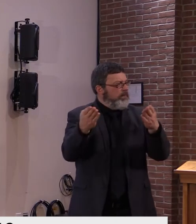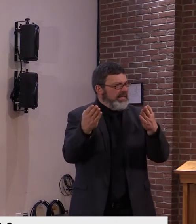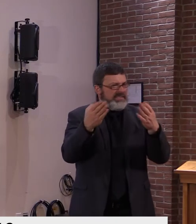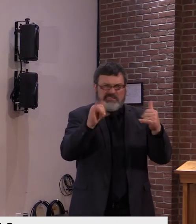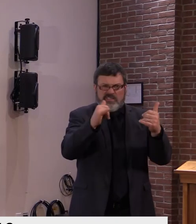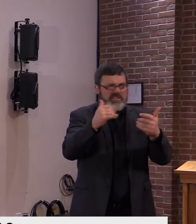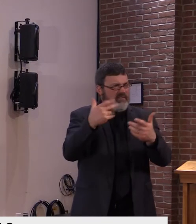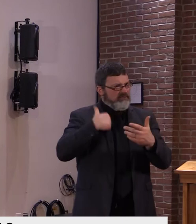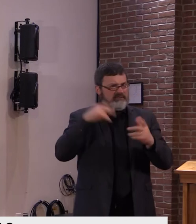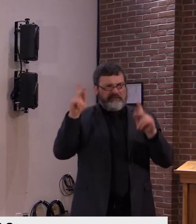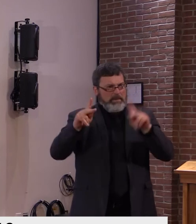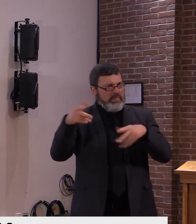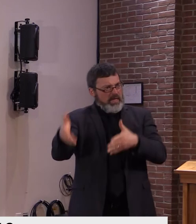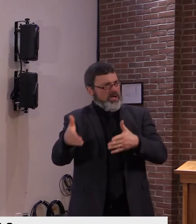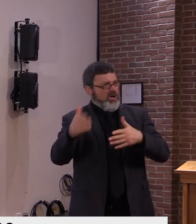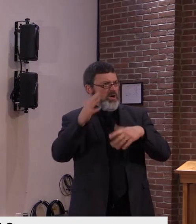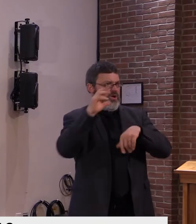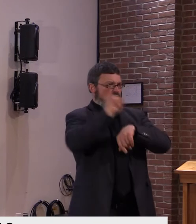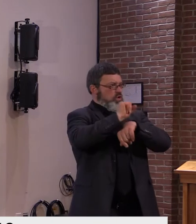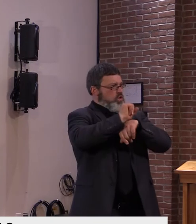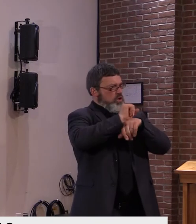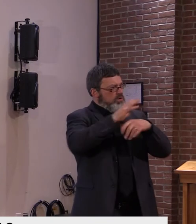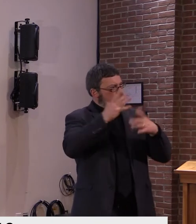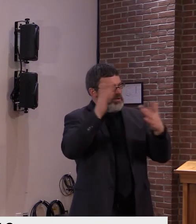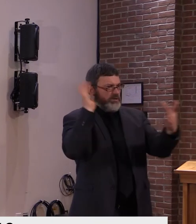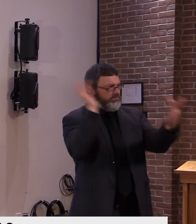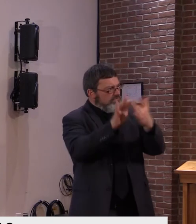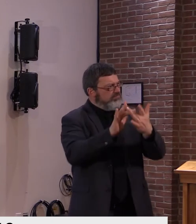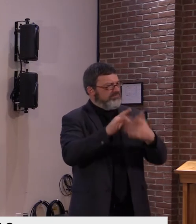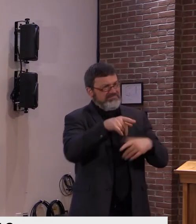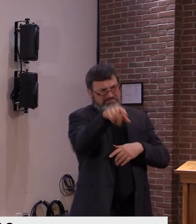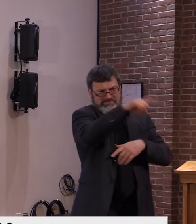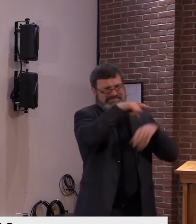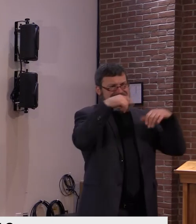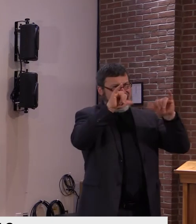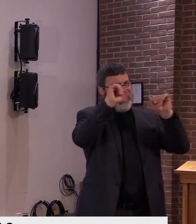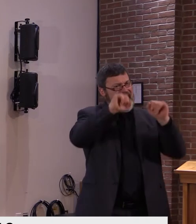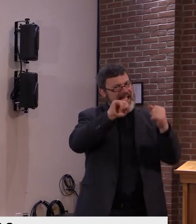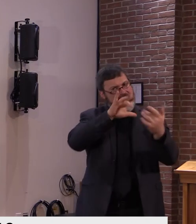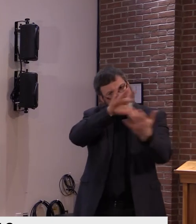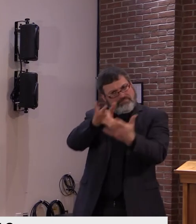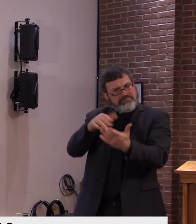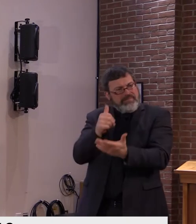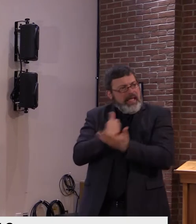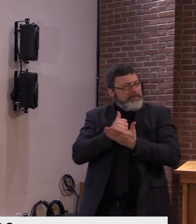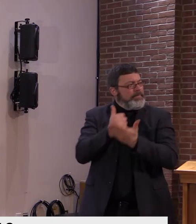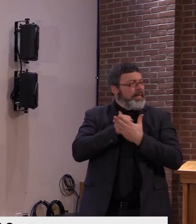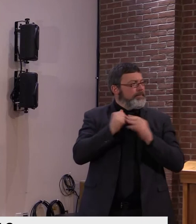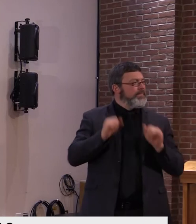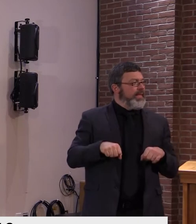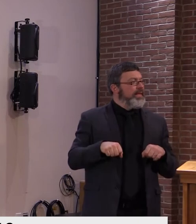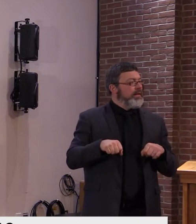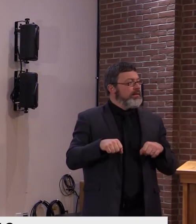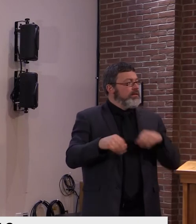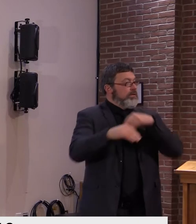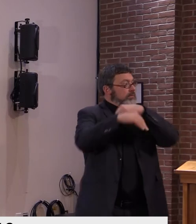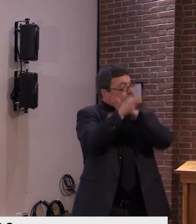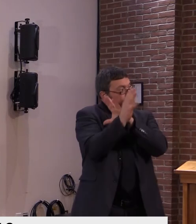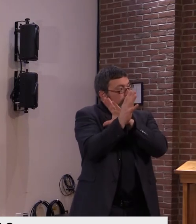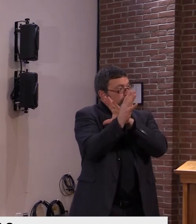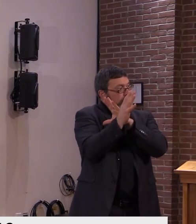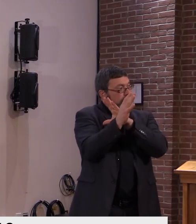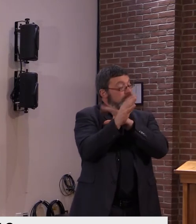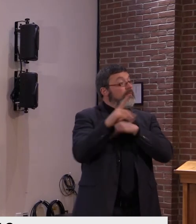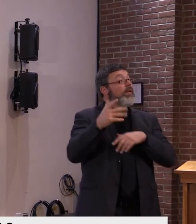for their substance use disorders. And the Department of Mental Health does have on its website a number of links